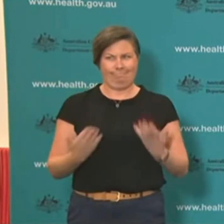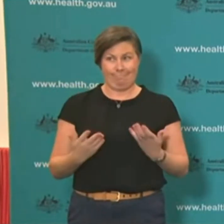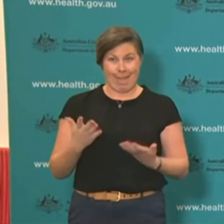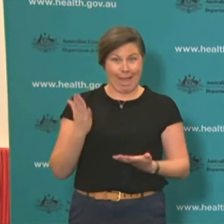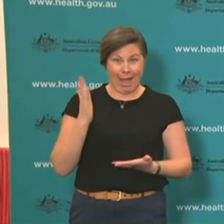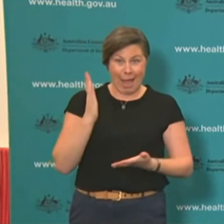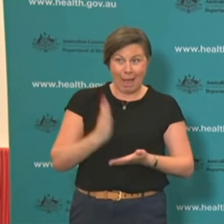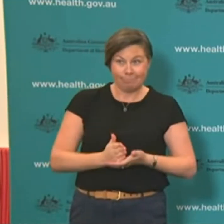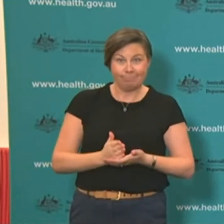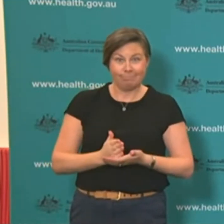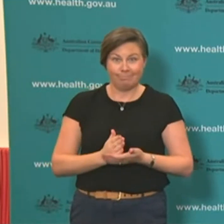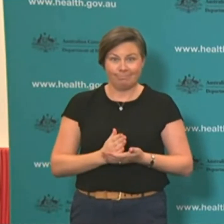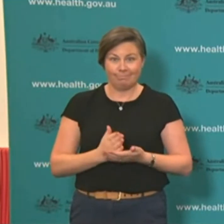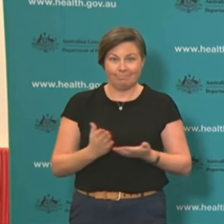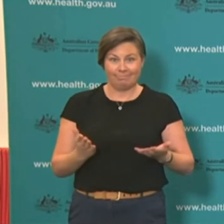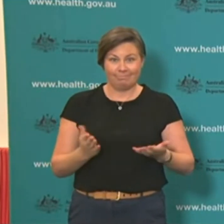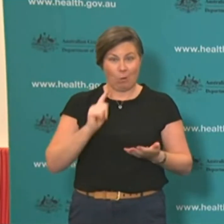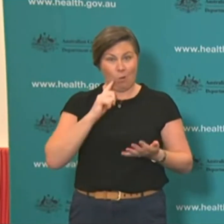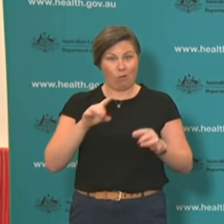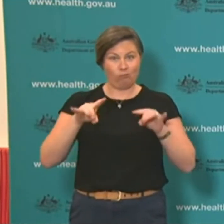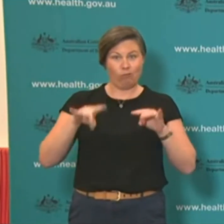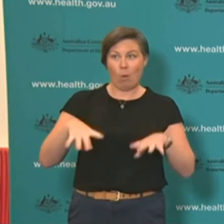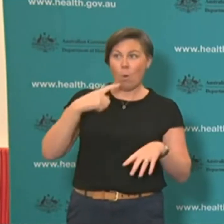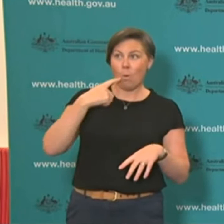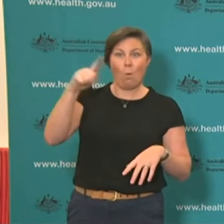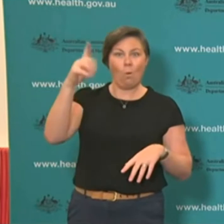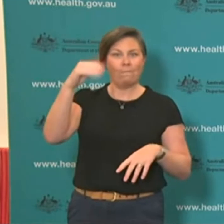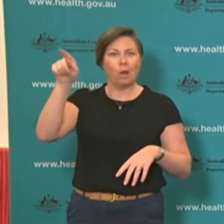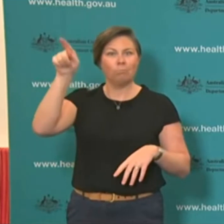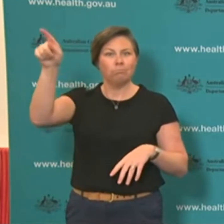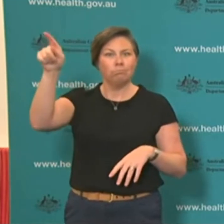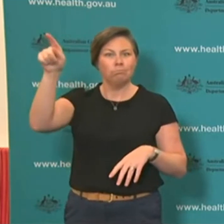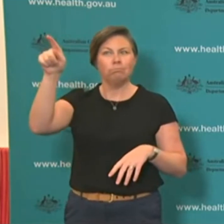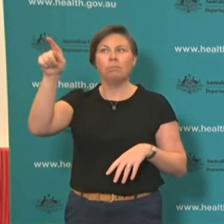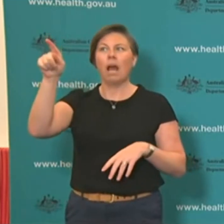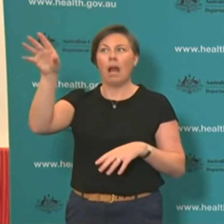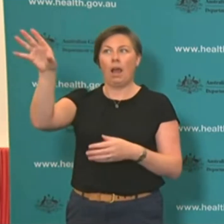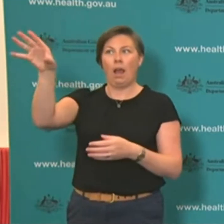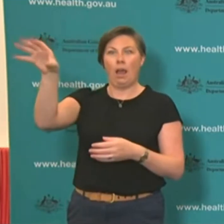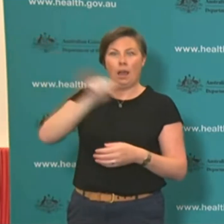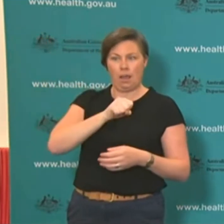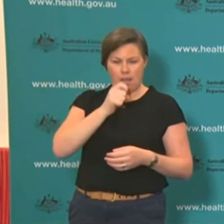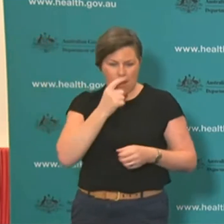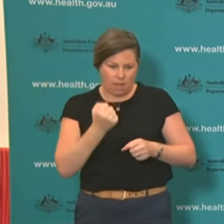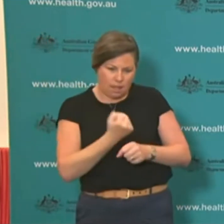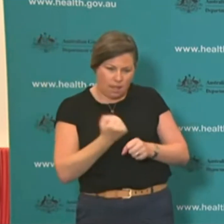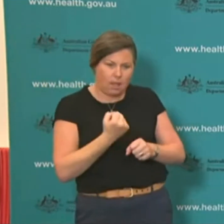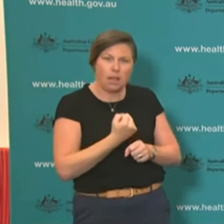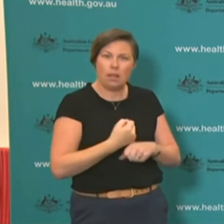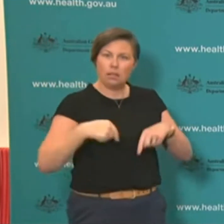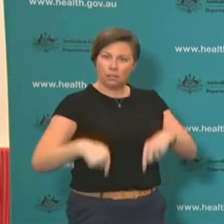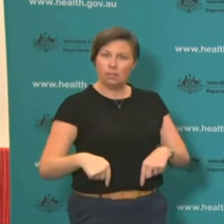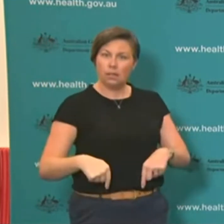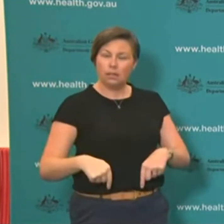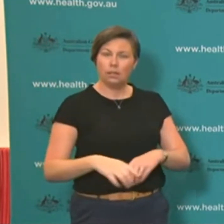would Australia at this point be looking to obtain supplies of that to manufacture our own version of that? Well, we